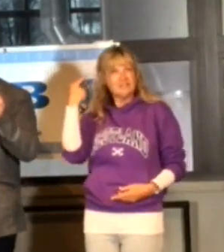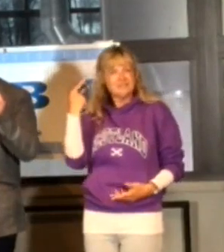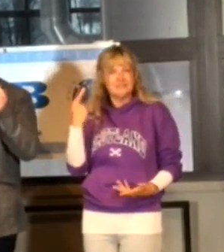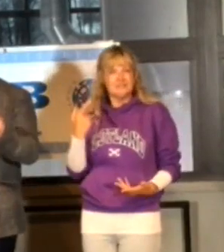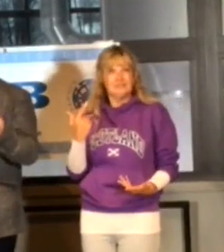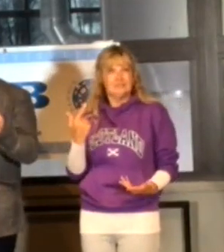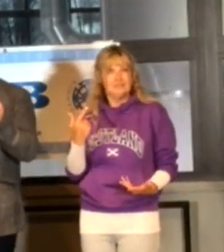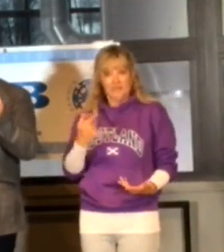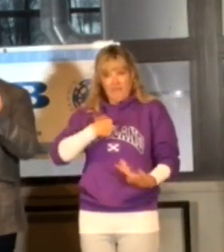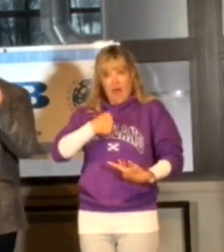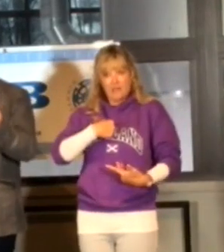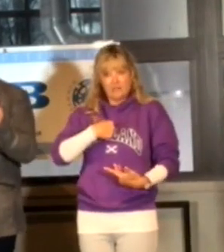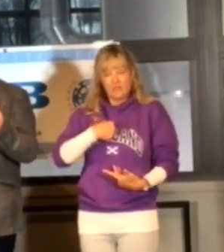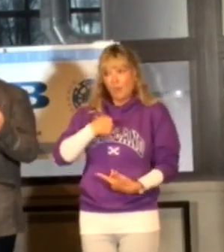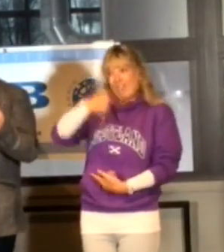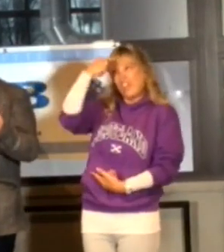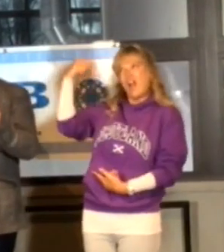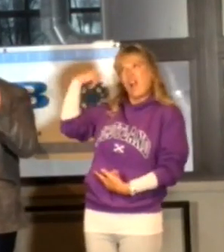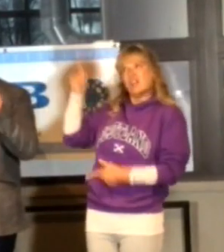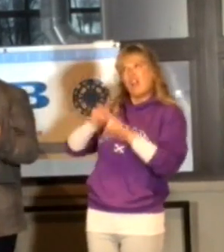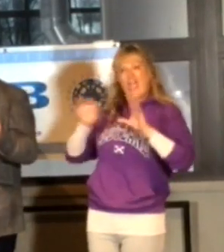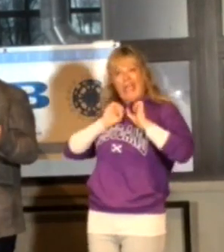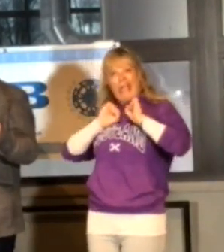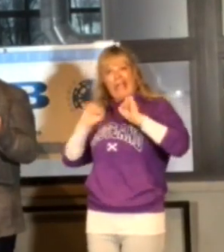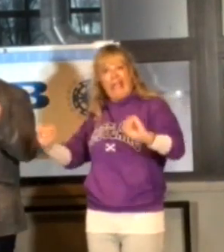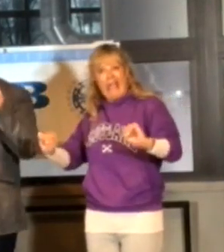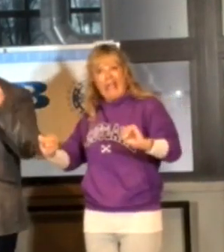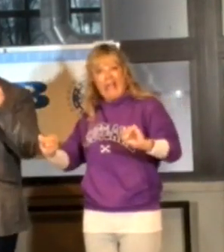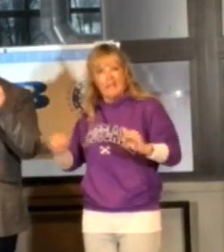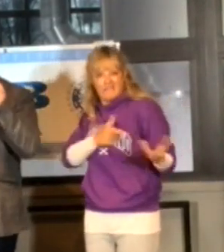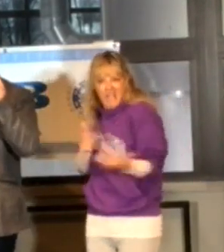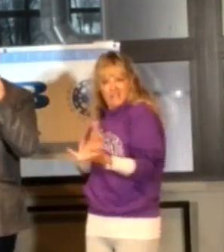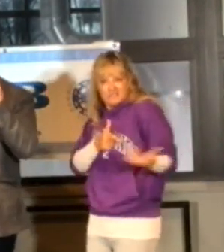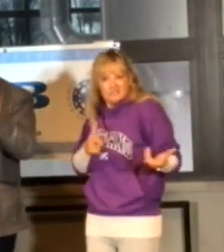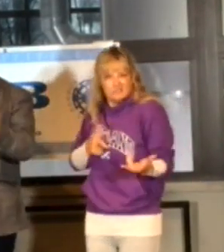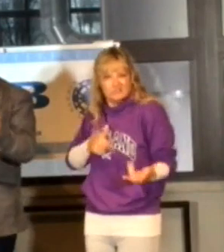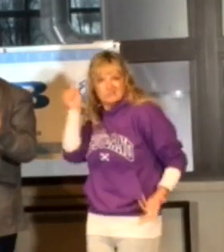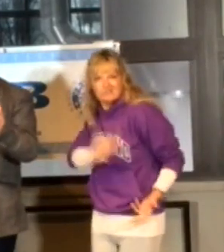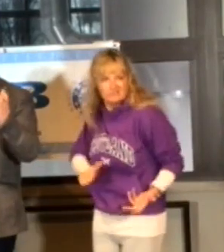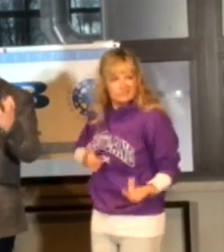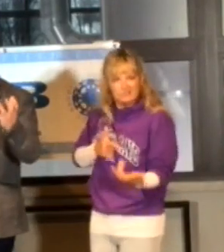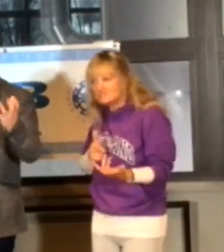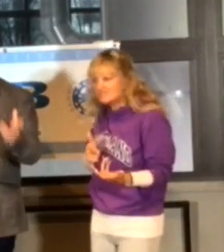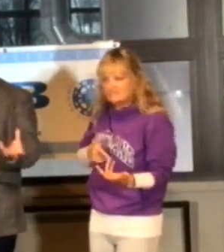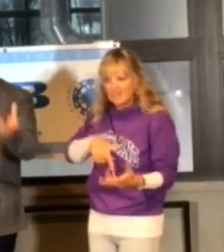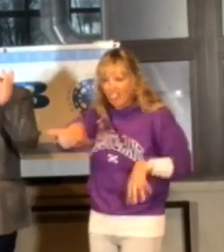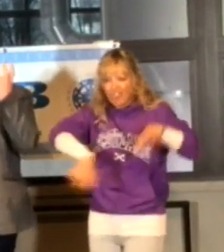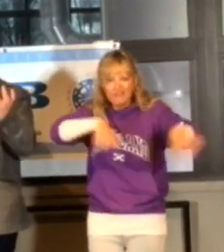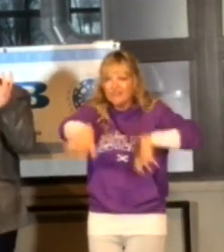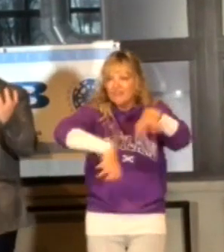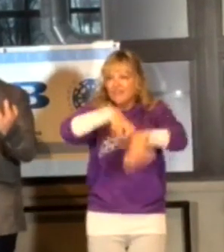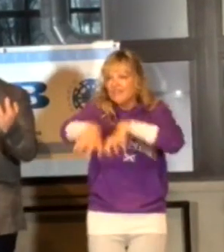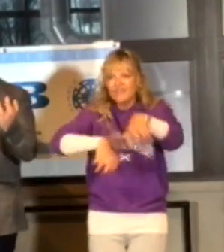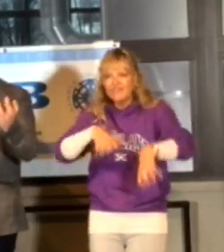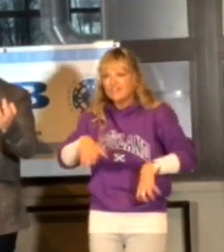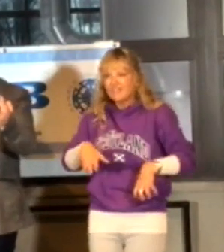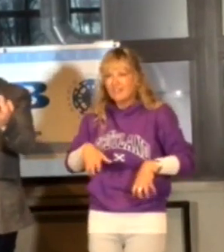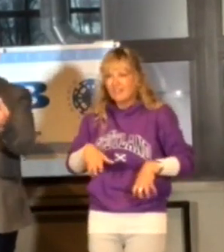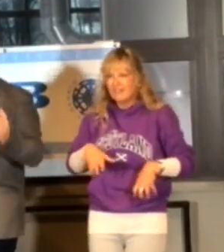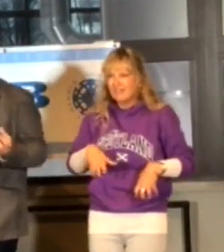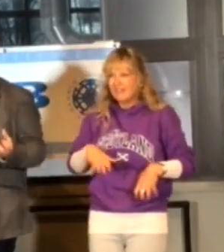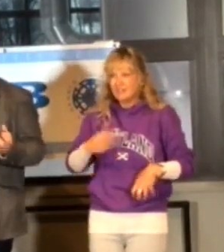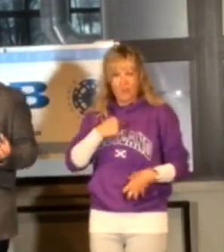a gang of gangsters, robber barons. Like, they're like taking the wealth